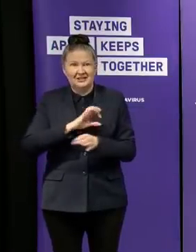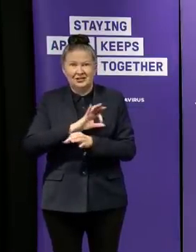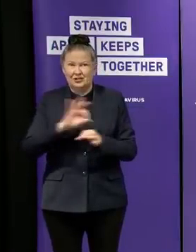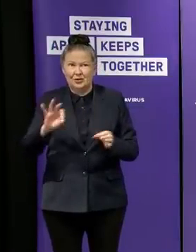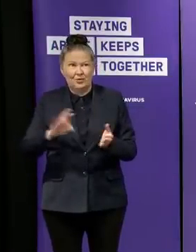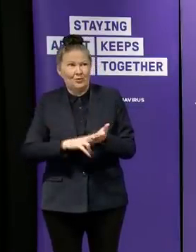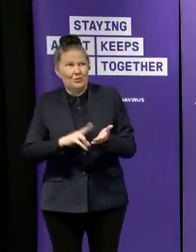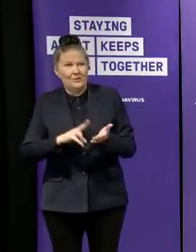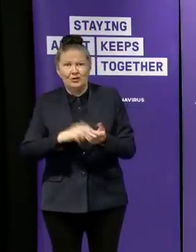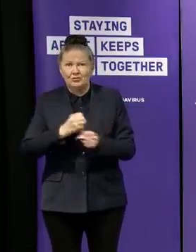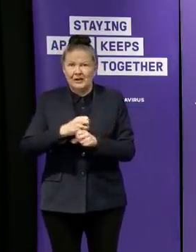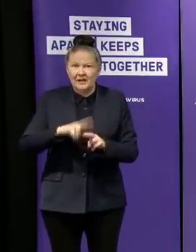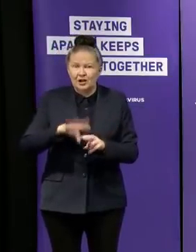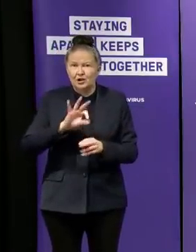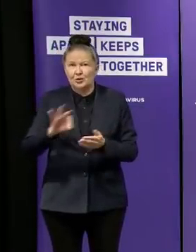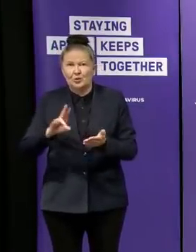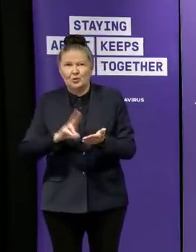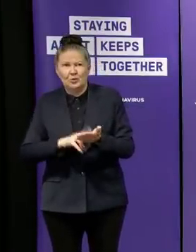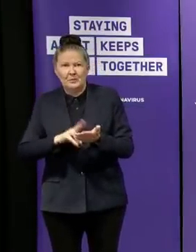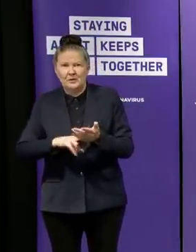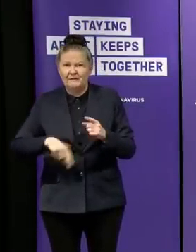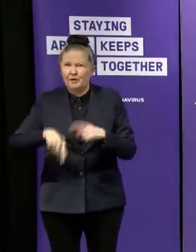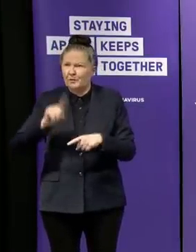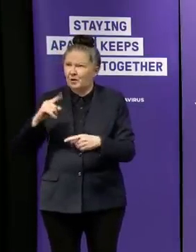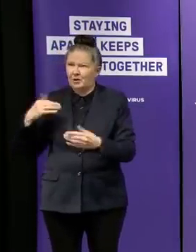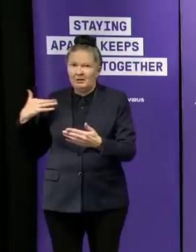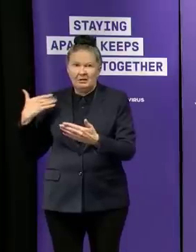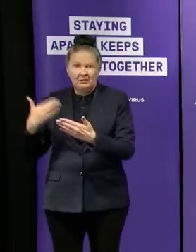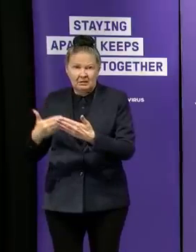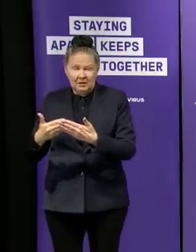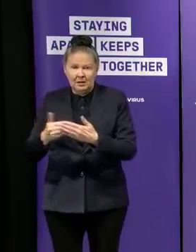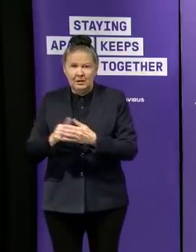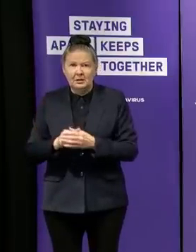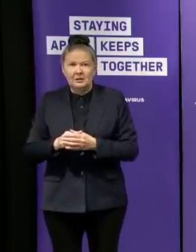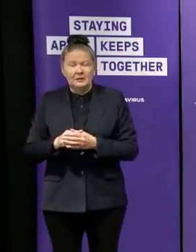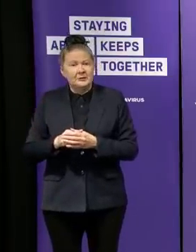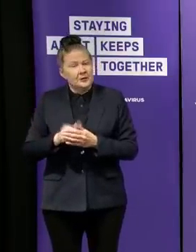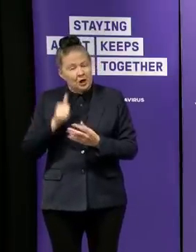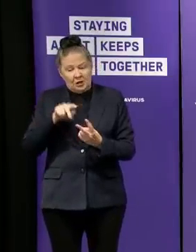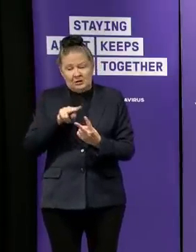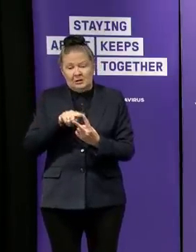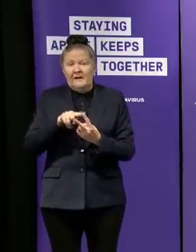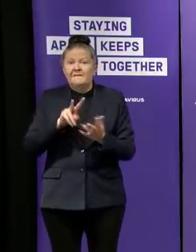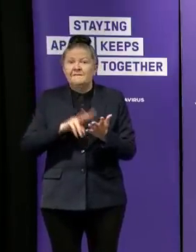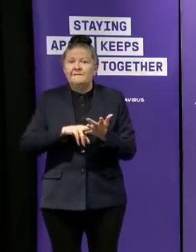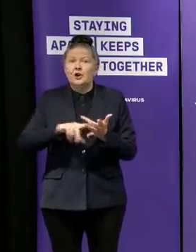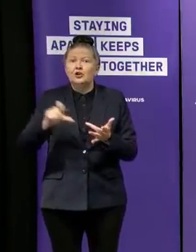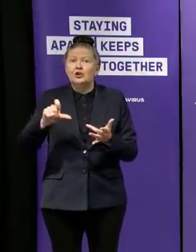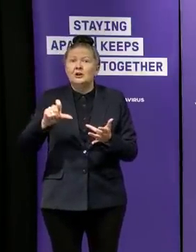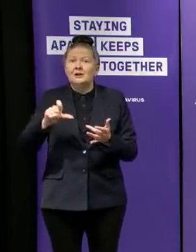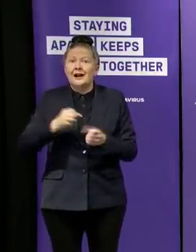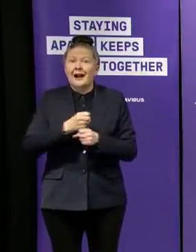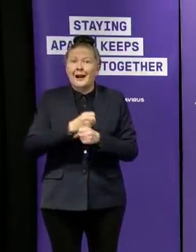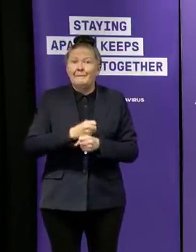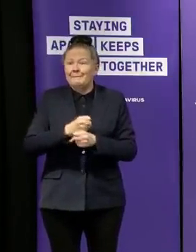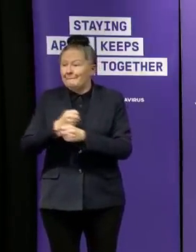season. Those two teams, arguably, as Victorian clubs, have been through